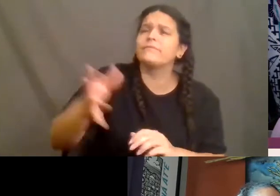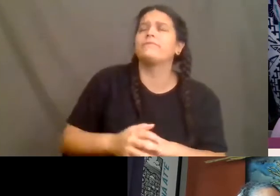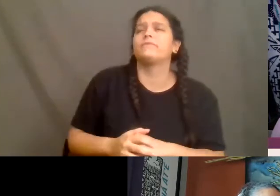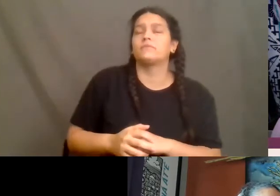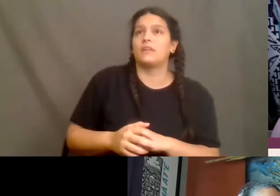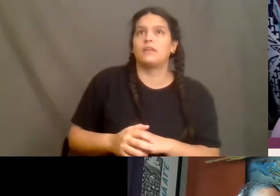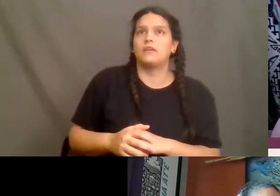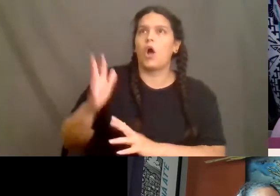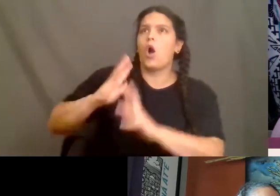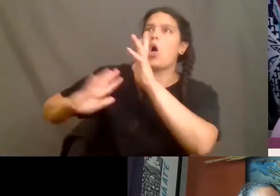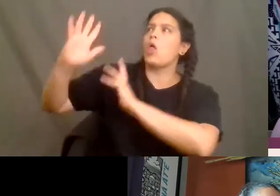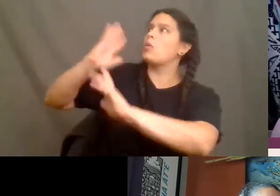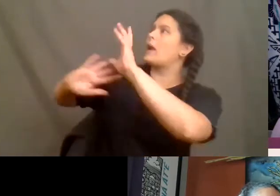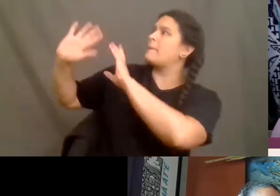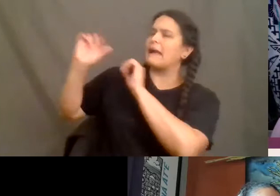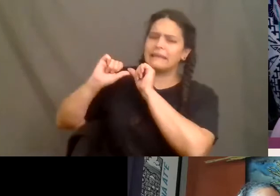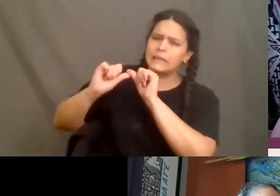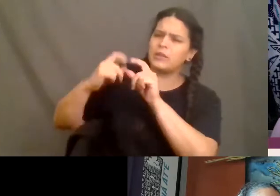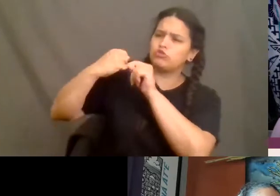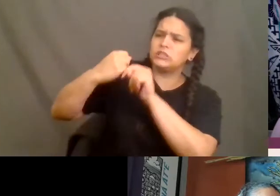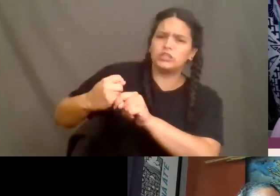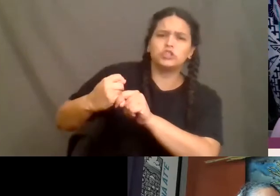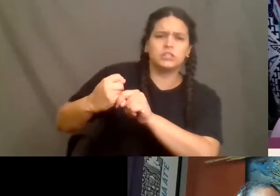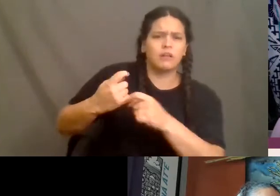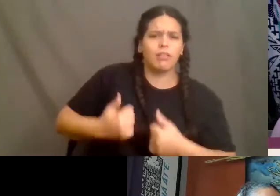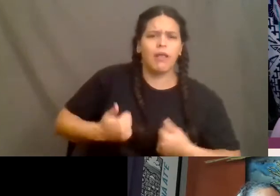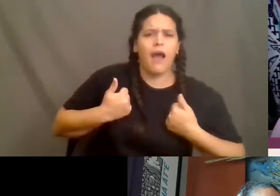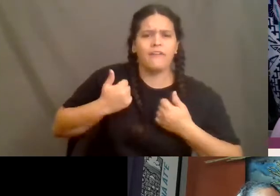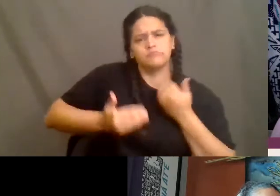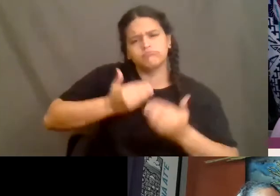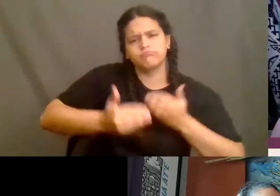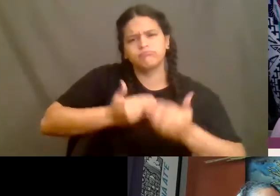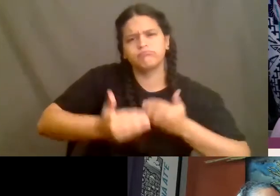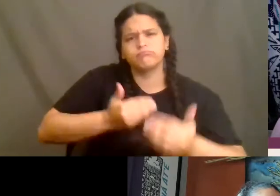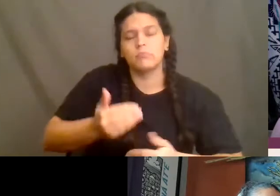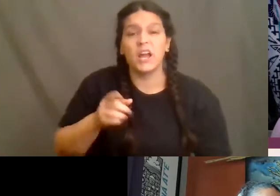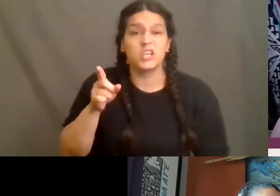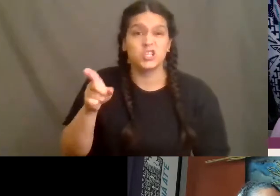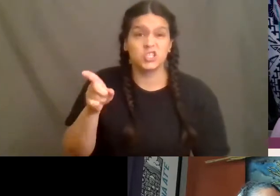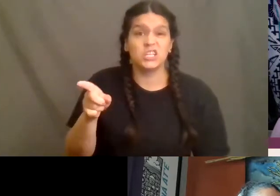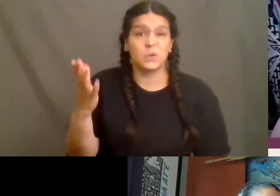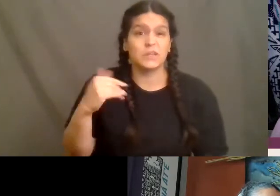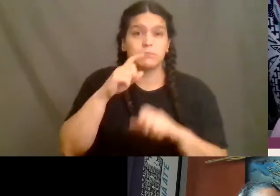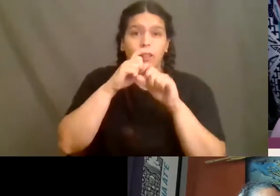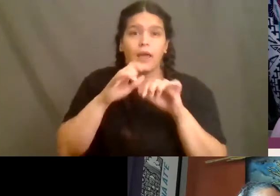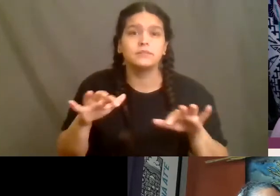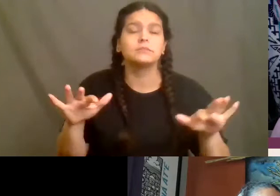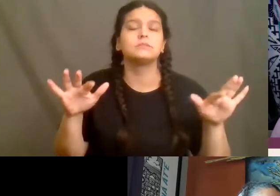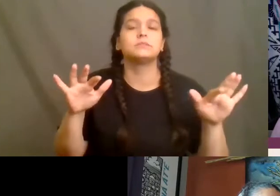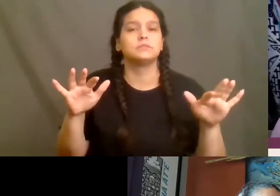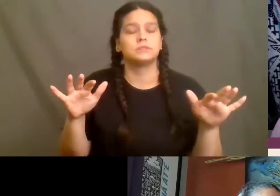and keeping that alive through oral traditions. And Radmilla has been blessed with a lot of the